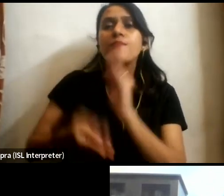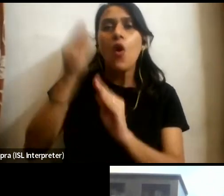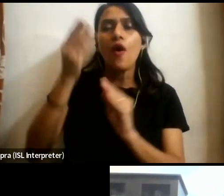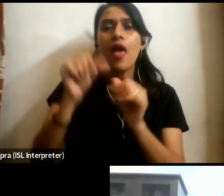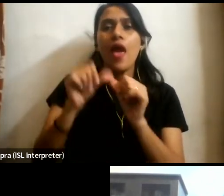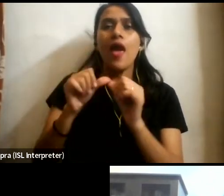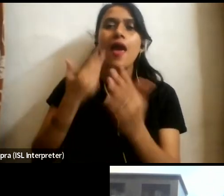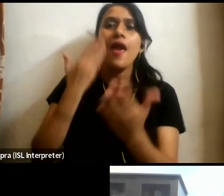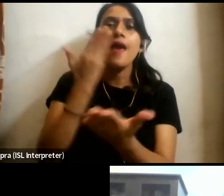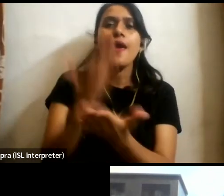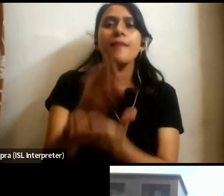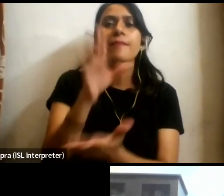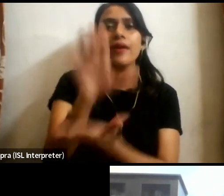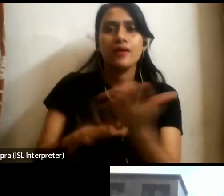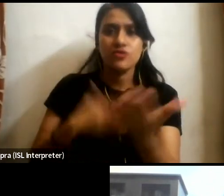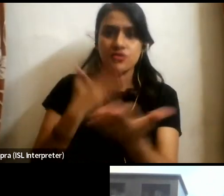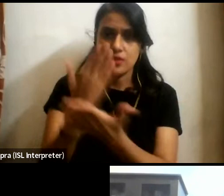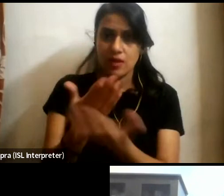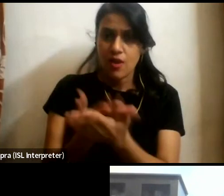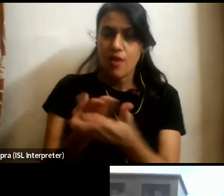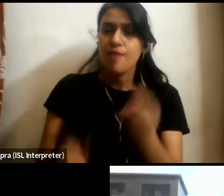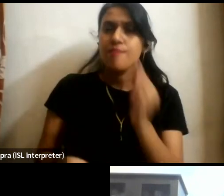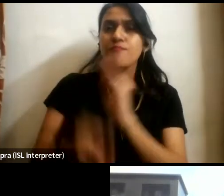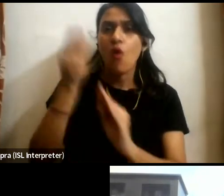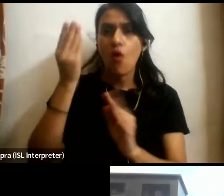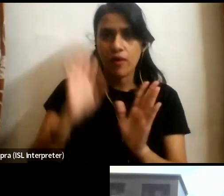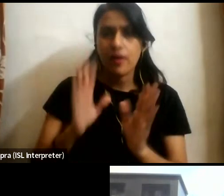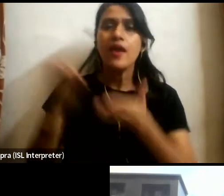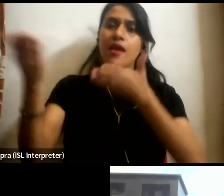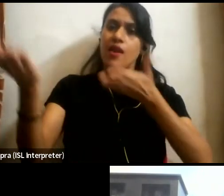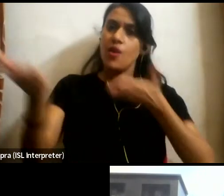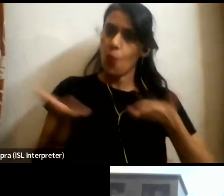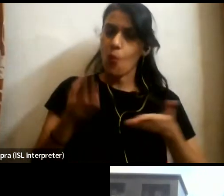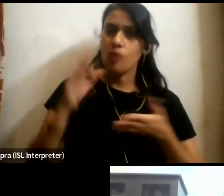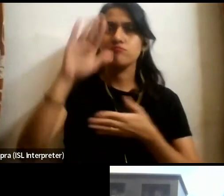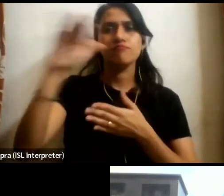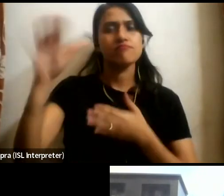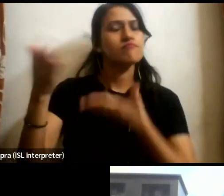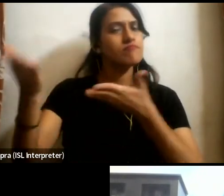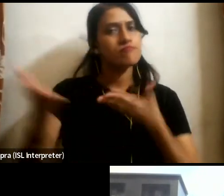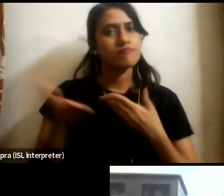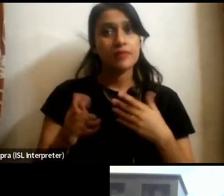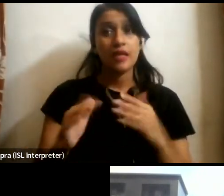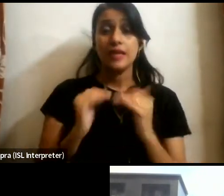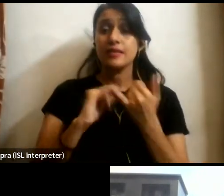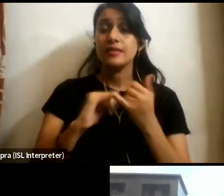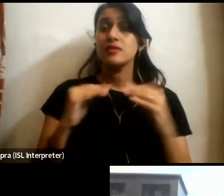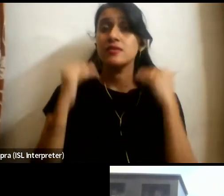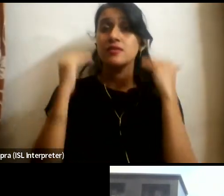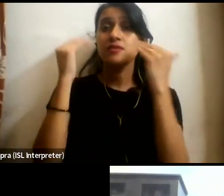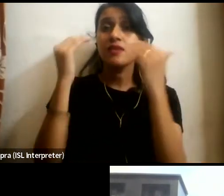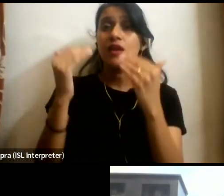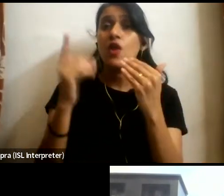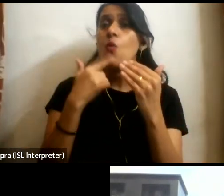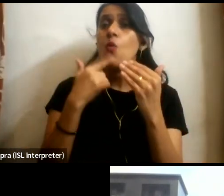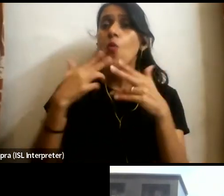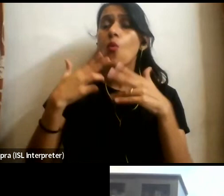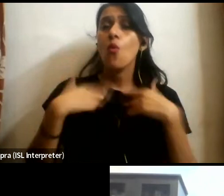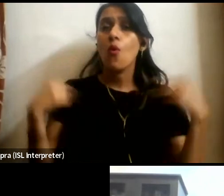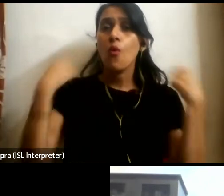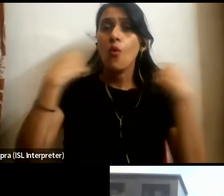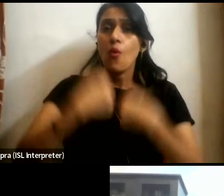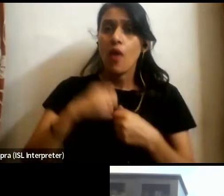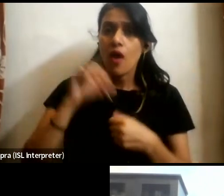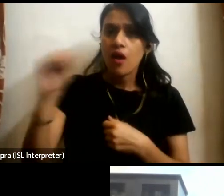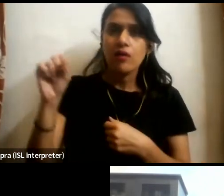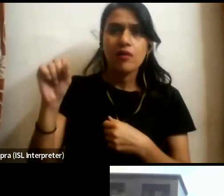office, invite applications. And again, this is something that's happened with senior advocates very recently in the last few years. No reason